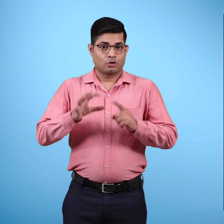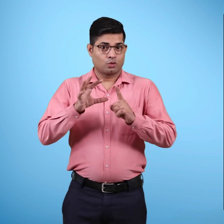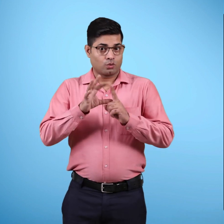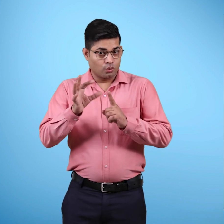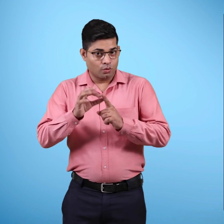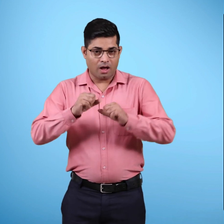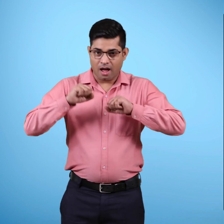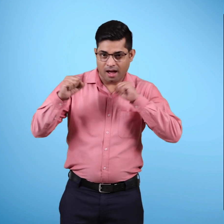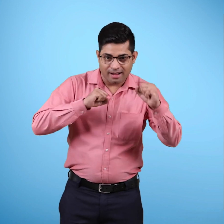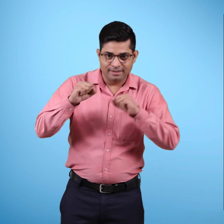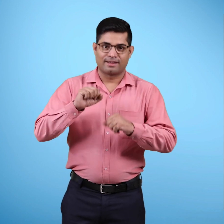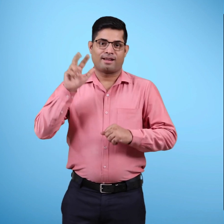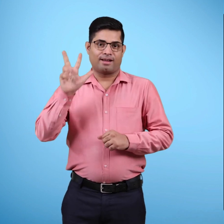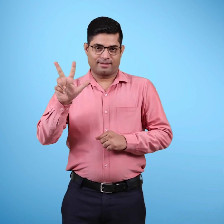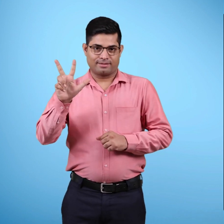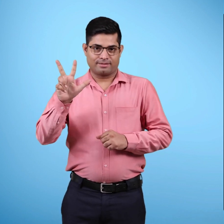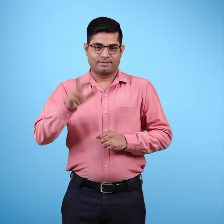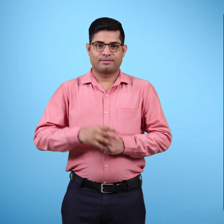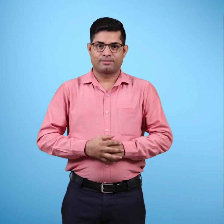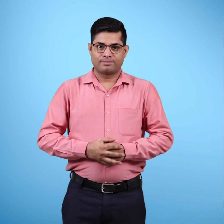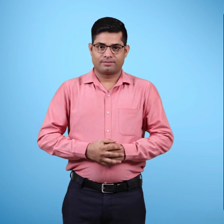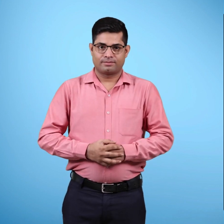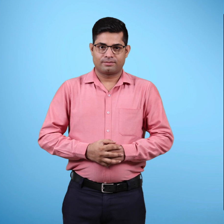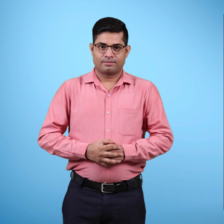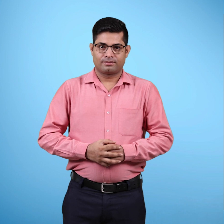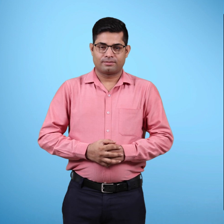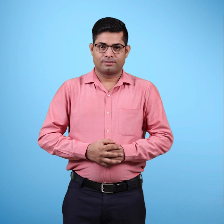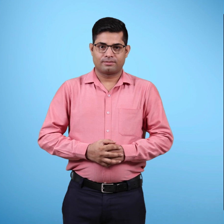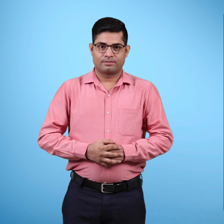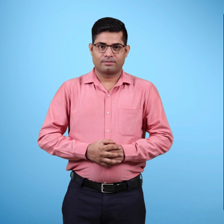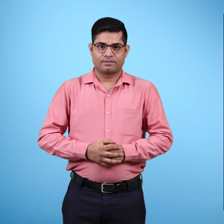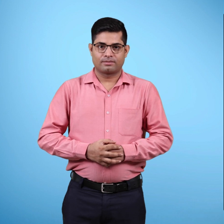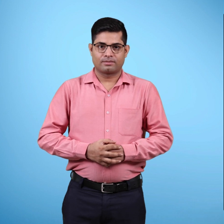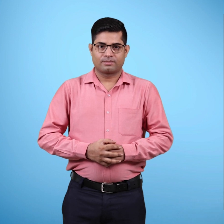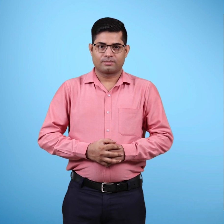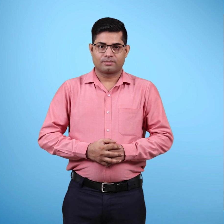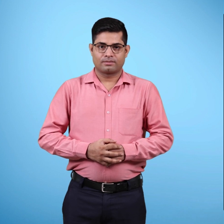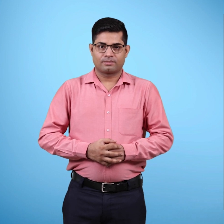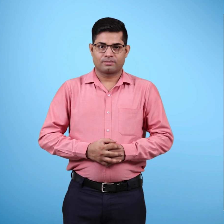Figure 7.15 shows young plants grown on cotton.